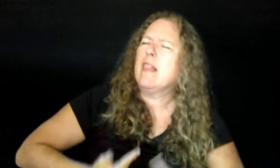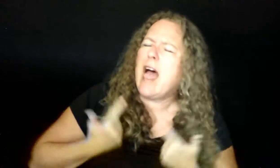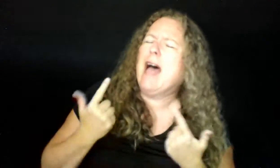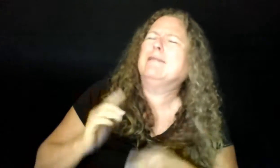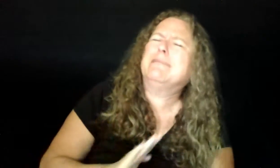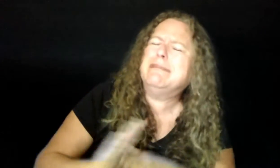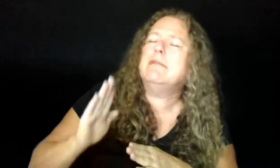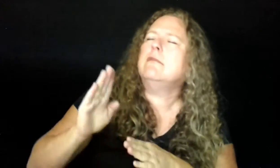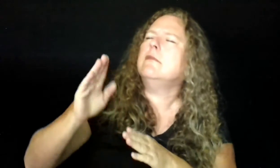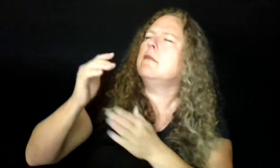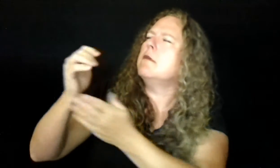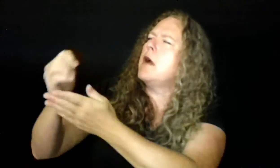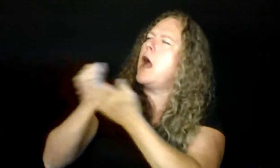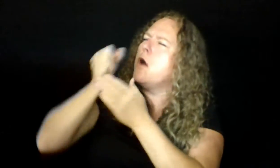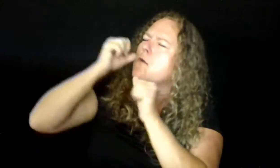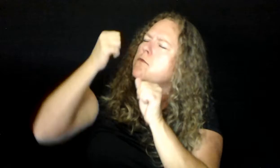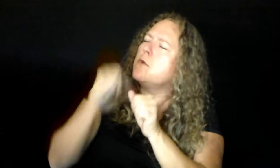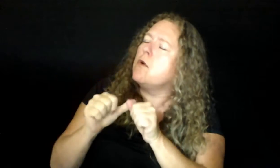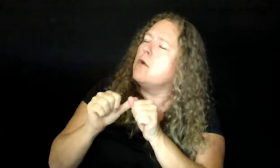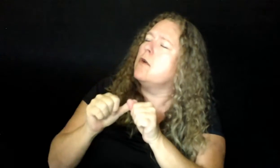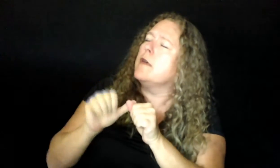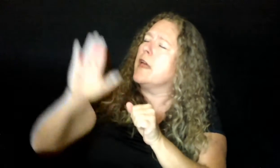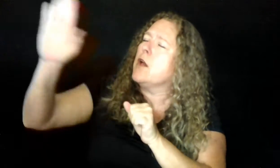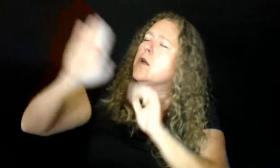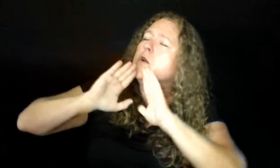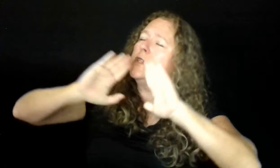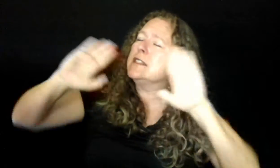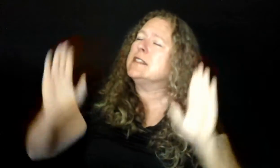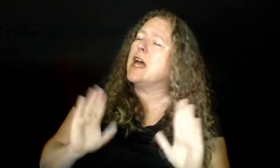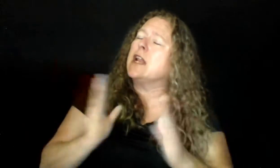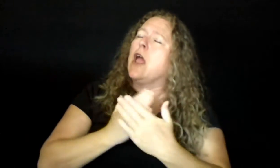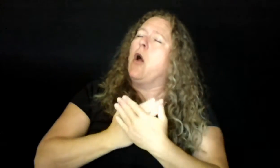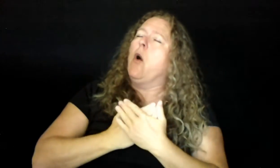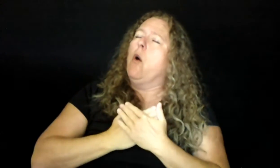and the power that Sabbath rest will give us to take a moment to be still.